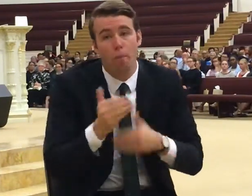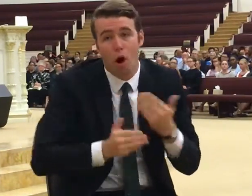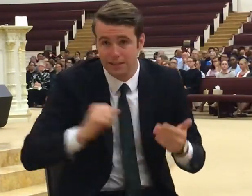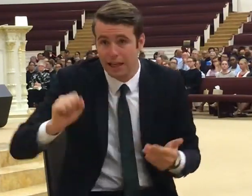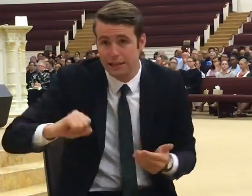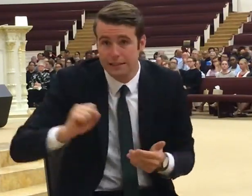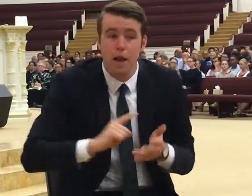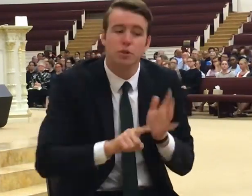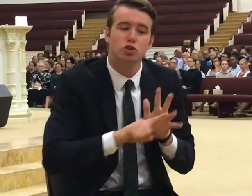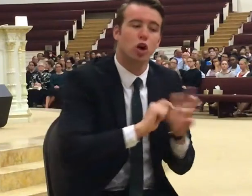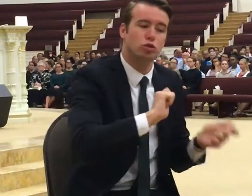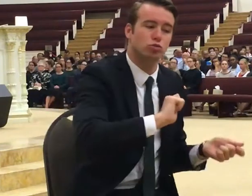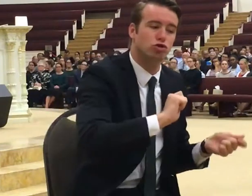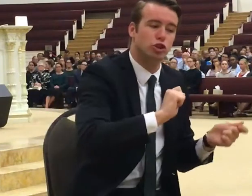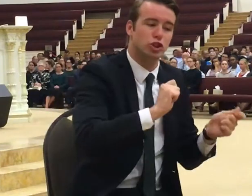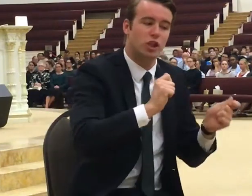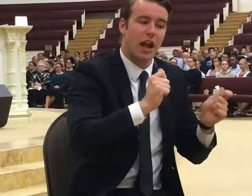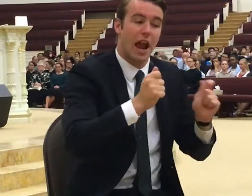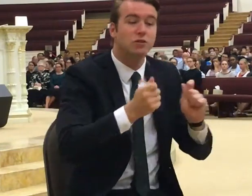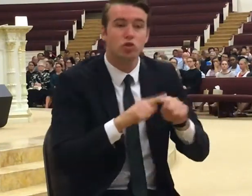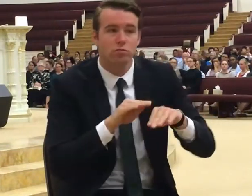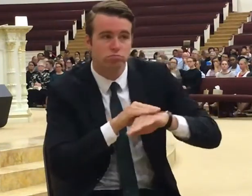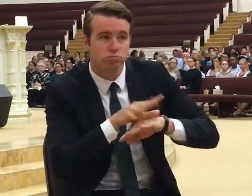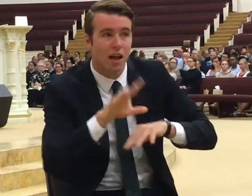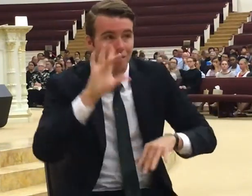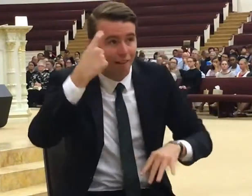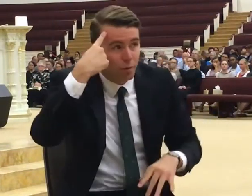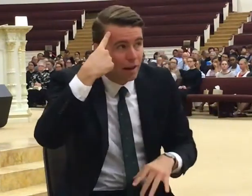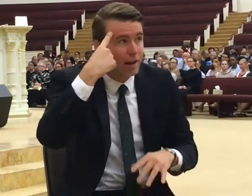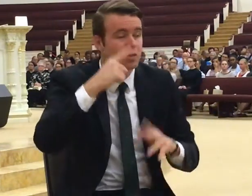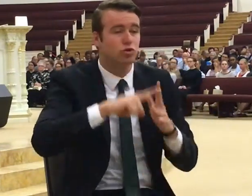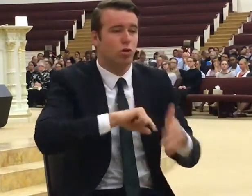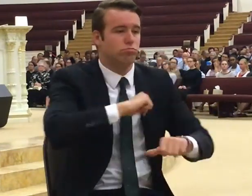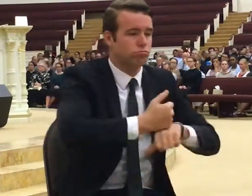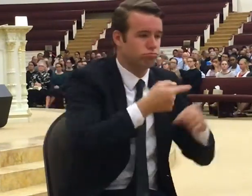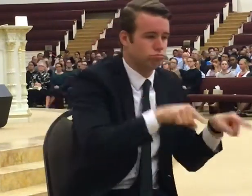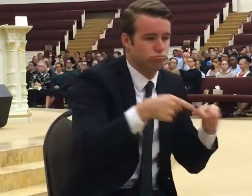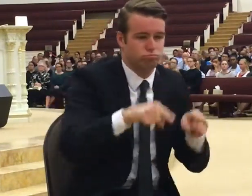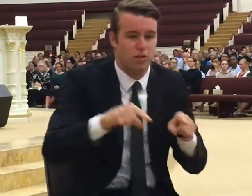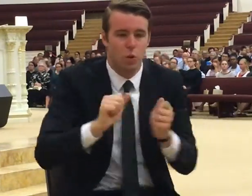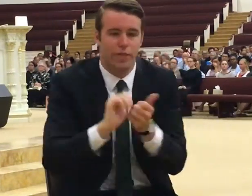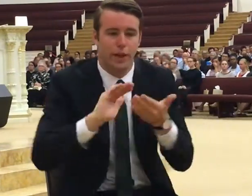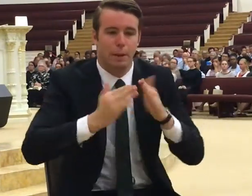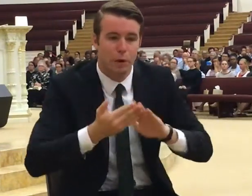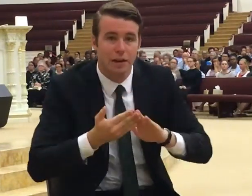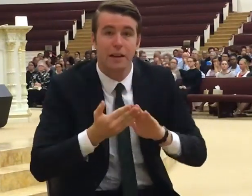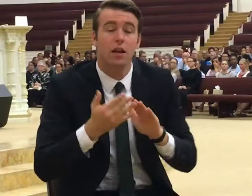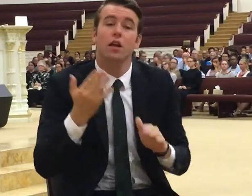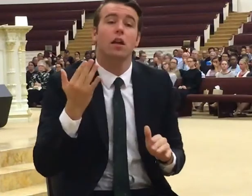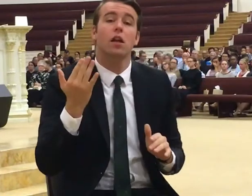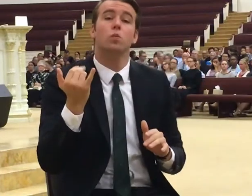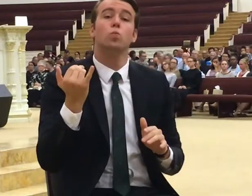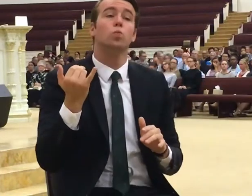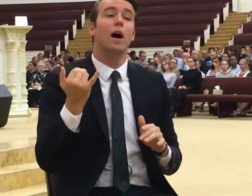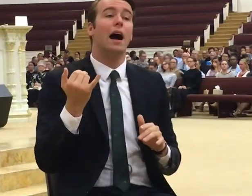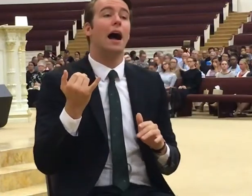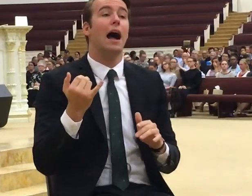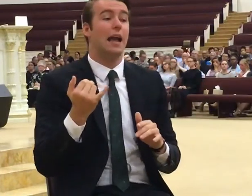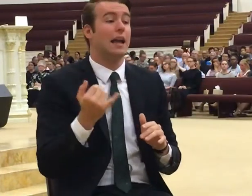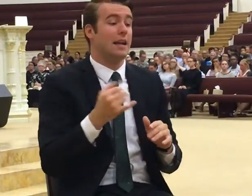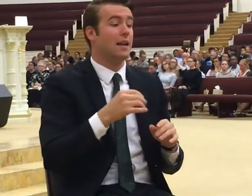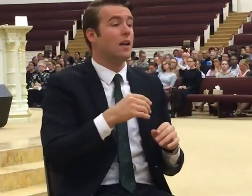but it moved into government, it moved into effect, it moved into communities, because there were what